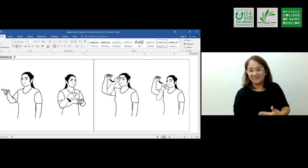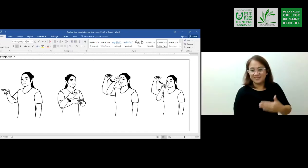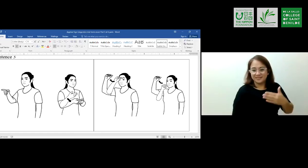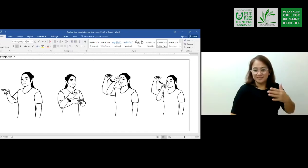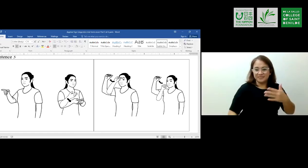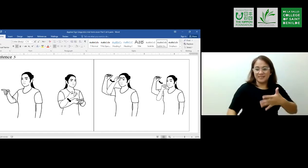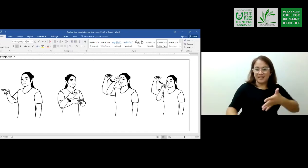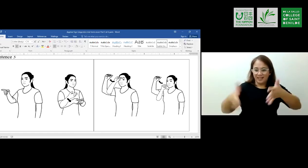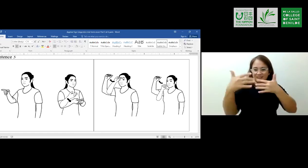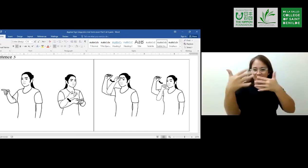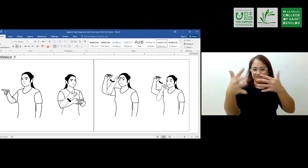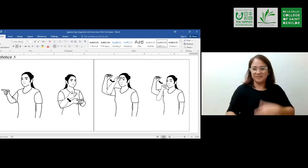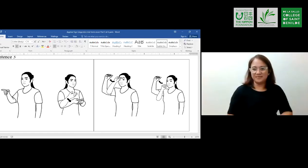to interpret. okay.